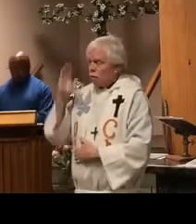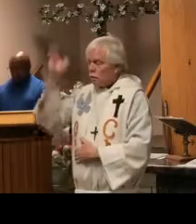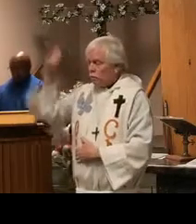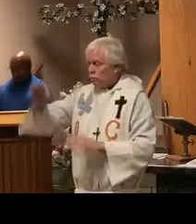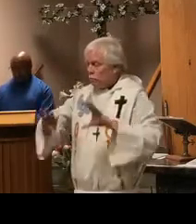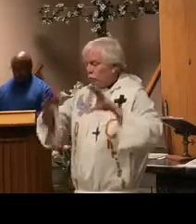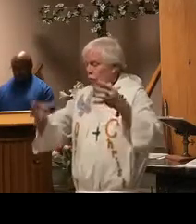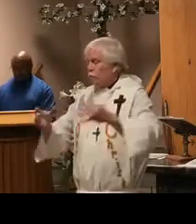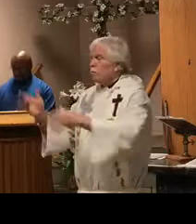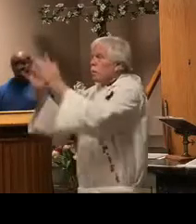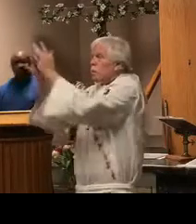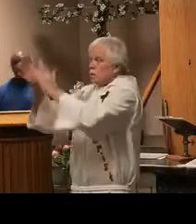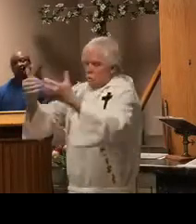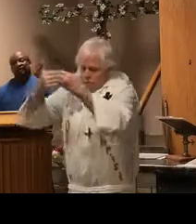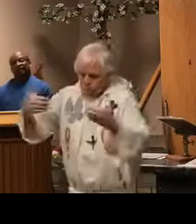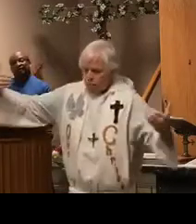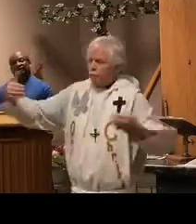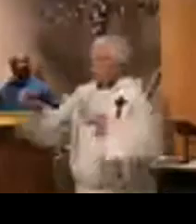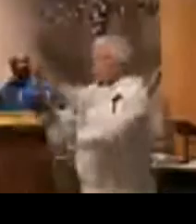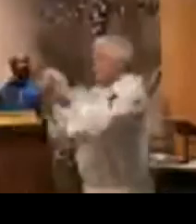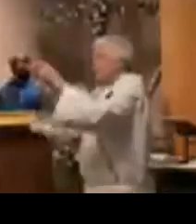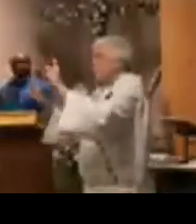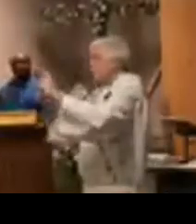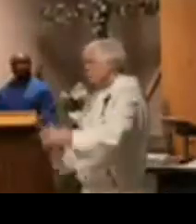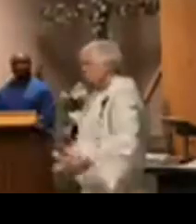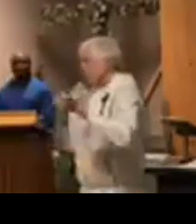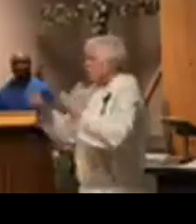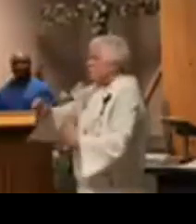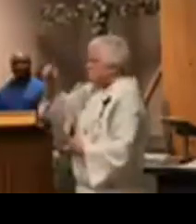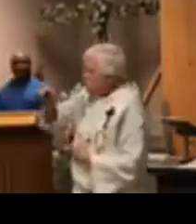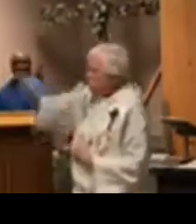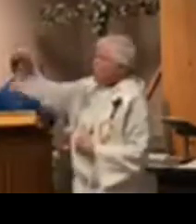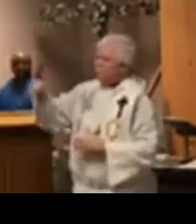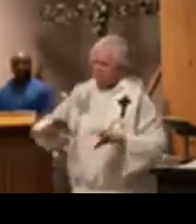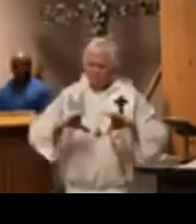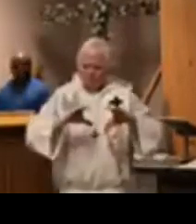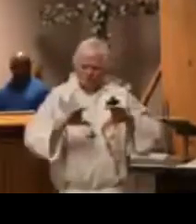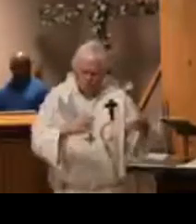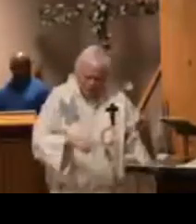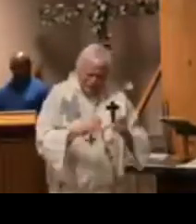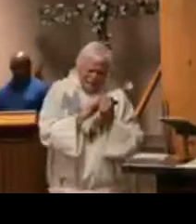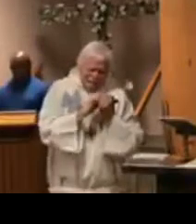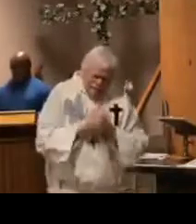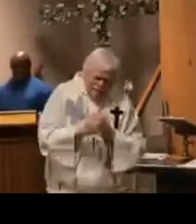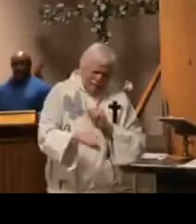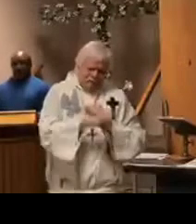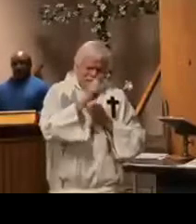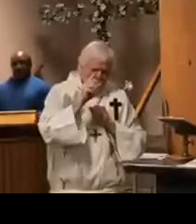Some will have life eternal, and some eternal suffering.